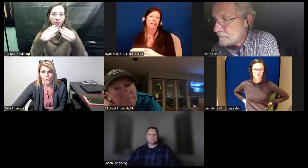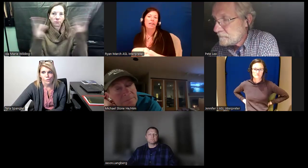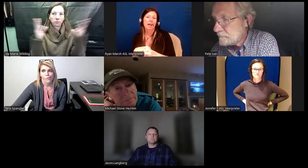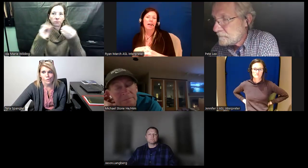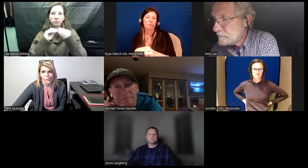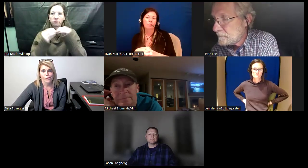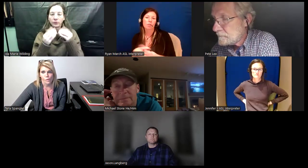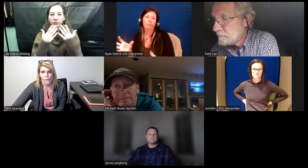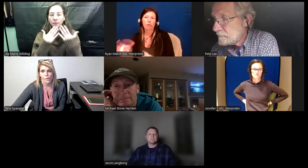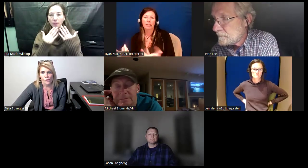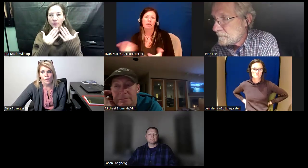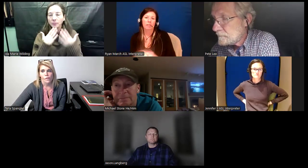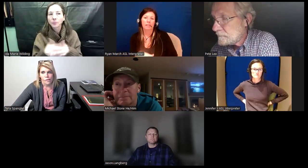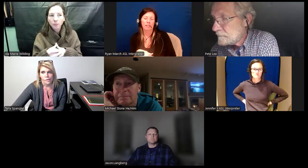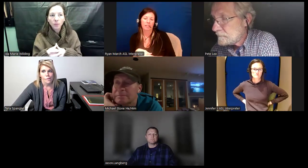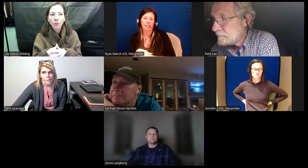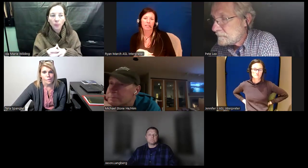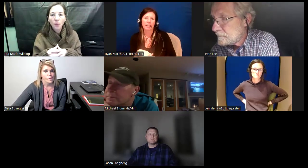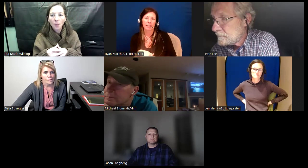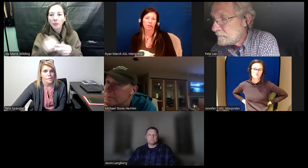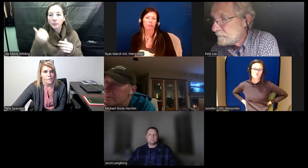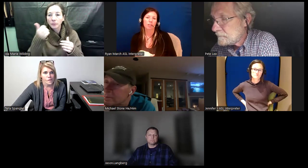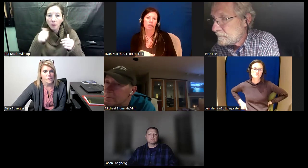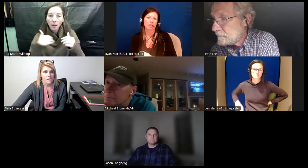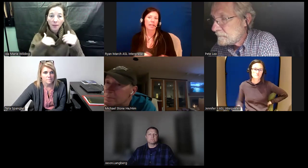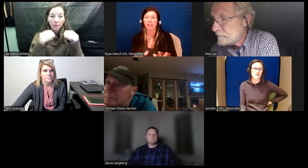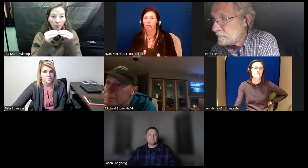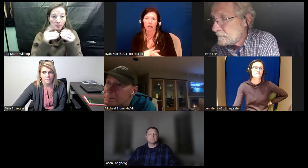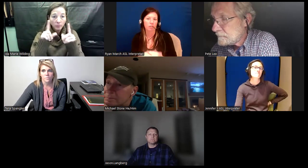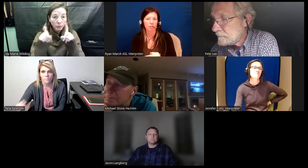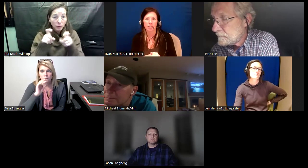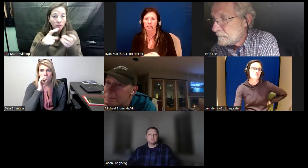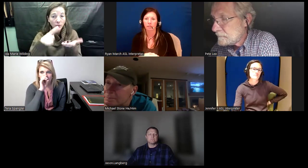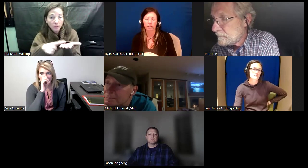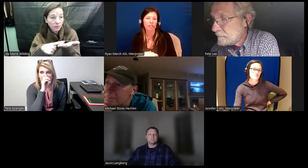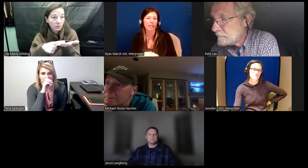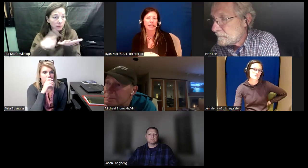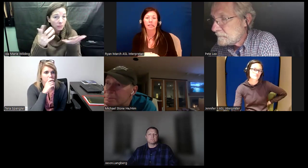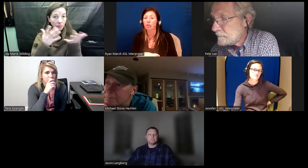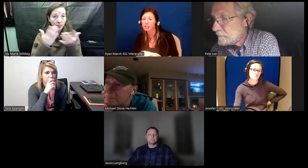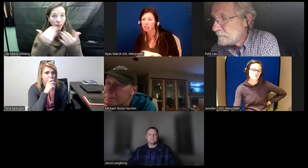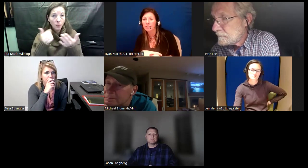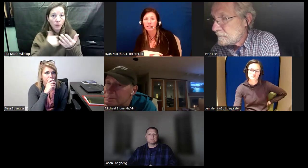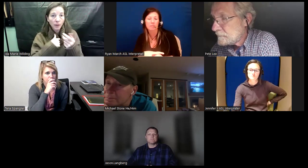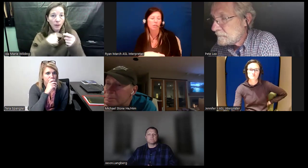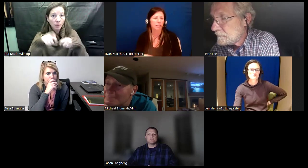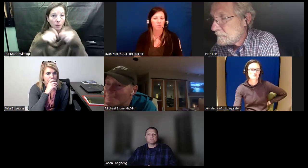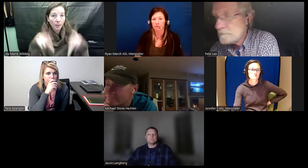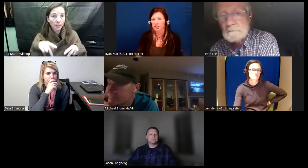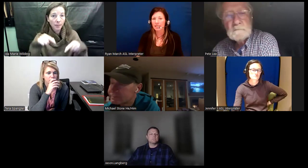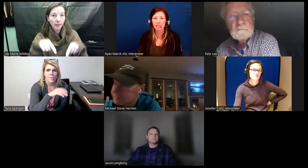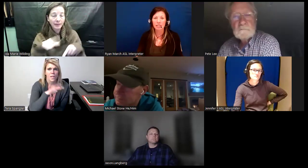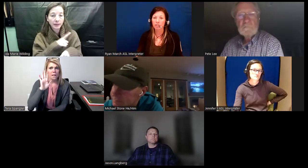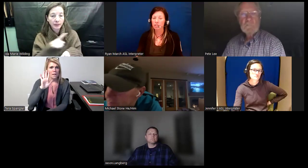disabilities would go down if these kids had language from the start. So thank you for those numbers, Jason. I really appreciate it. Any more questions, any more items